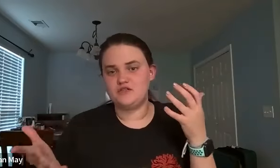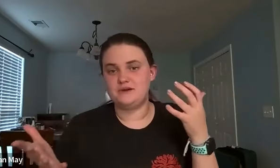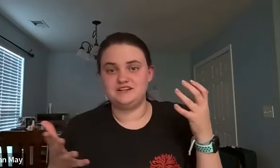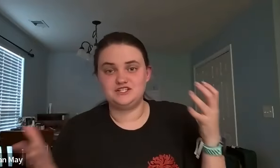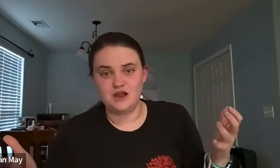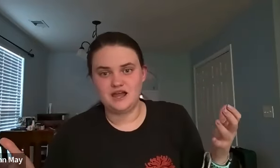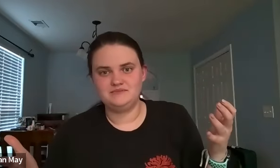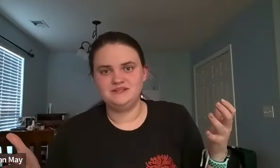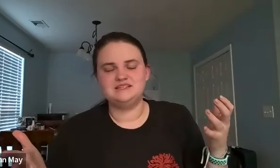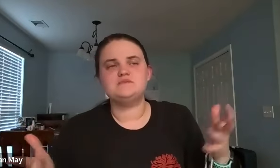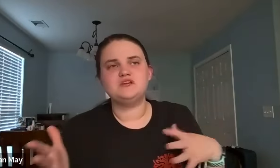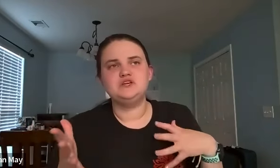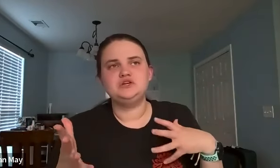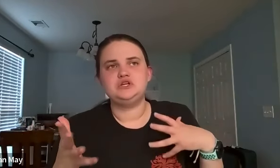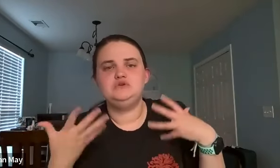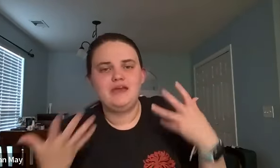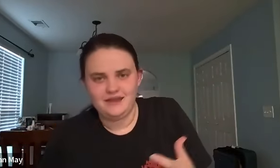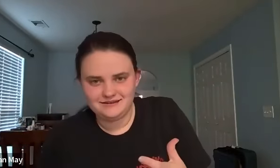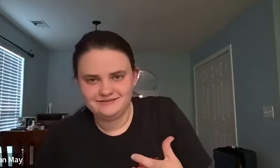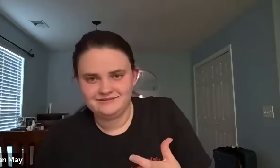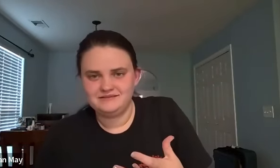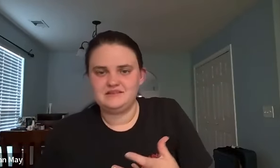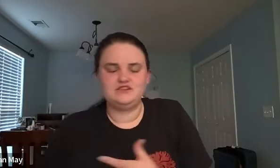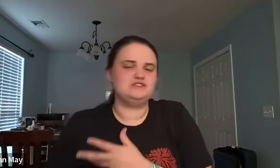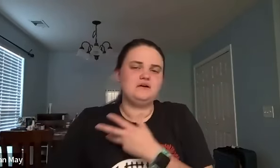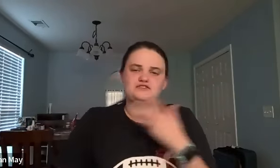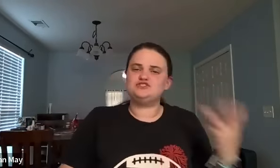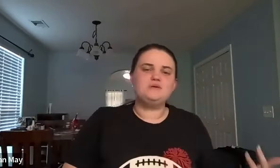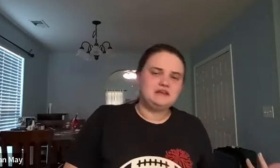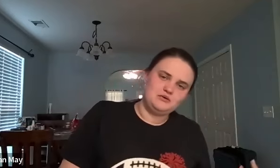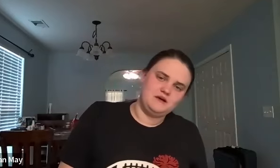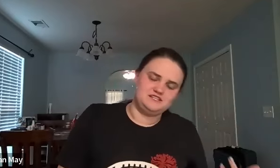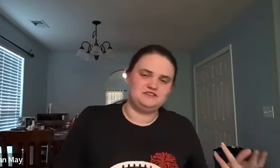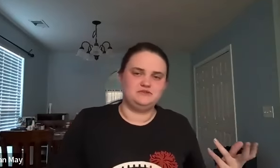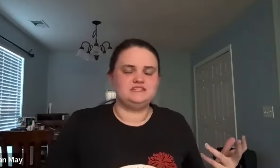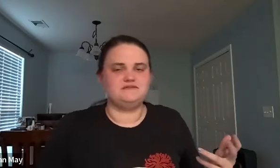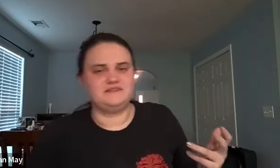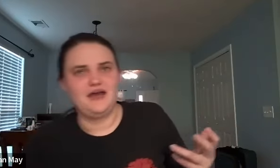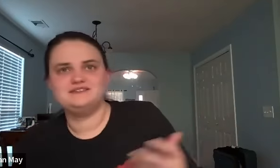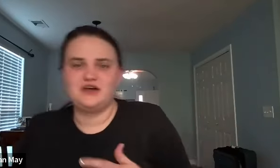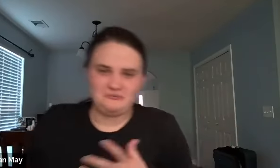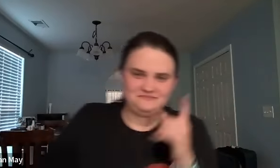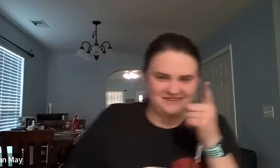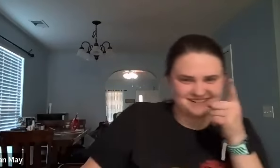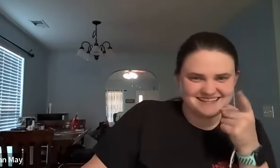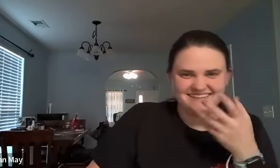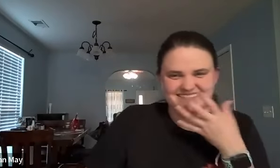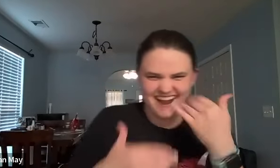way to describe something, you can. There's so many cool ways you can do with stuff like that. So yes, I like that, hot